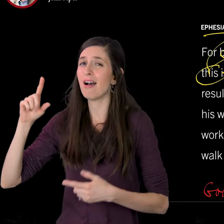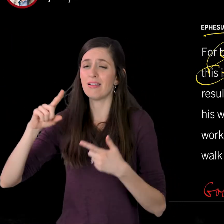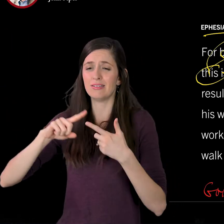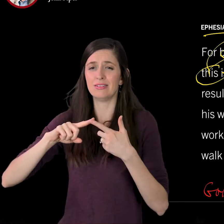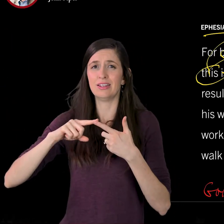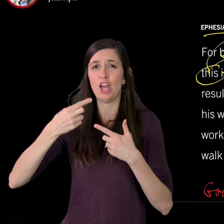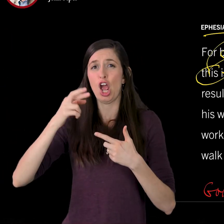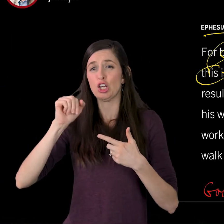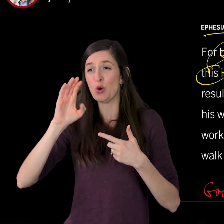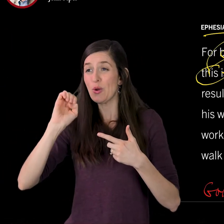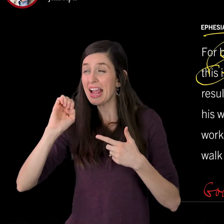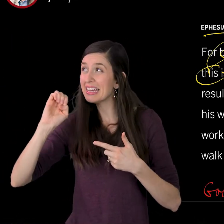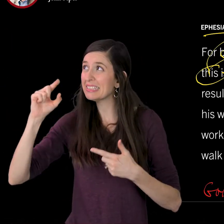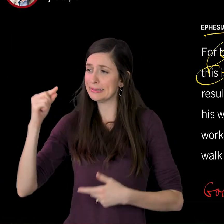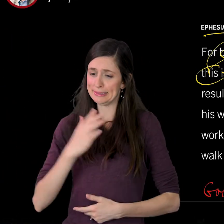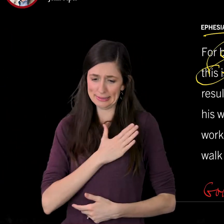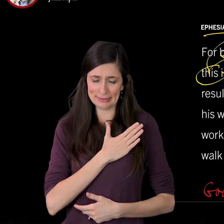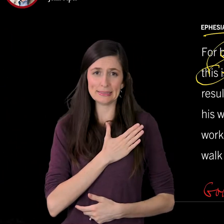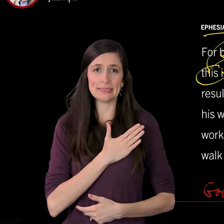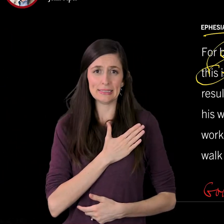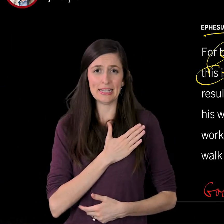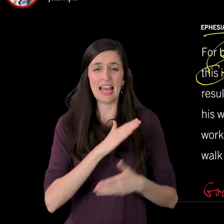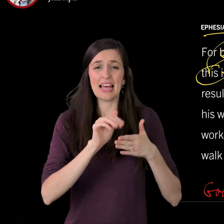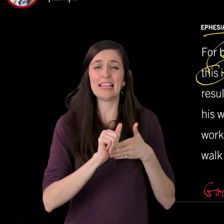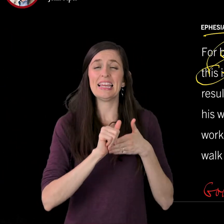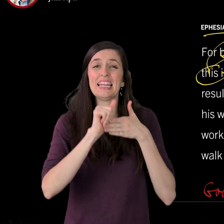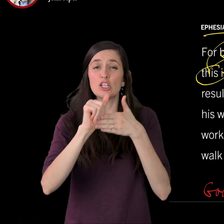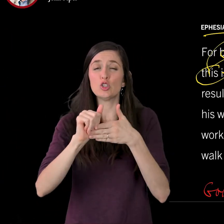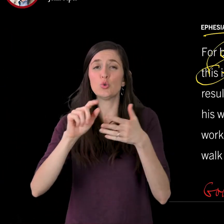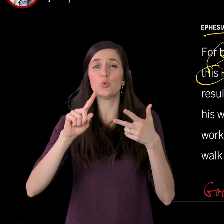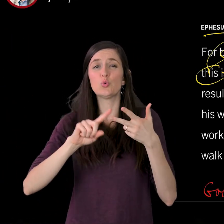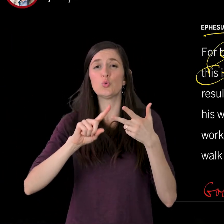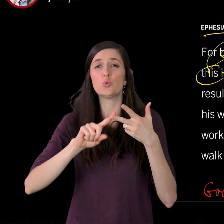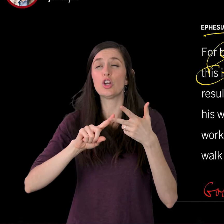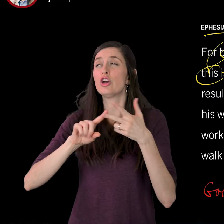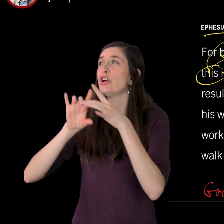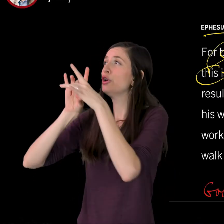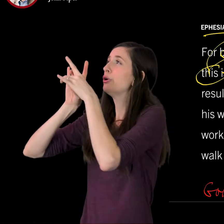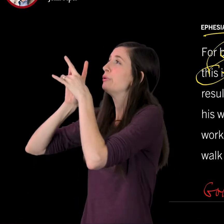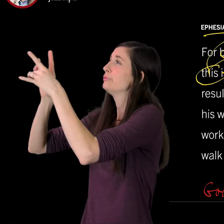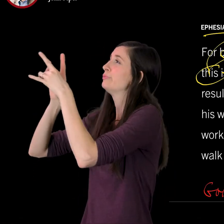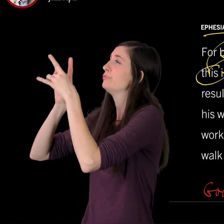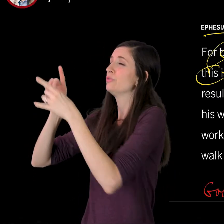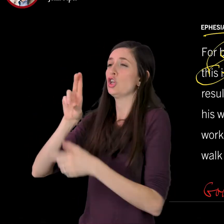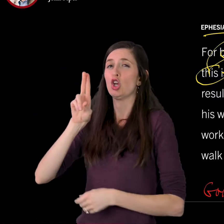the ground of everything leading to union